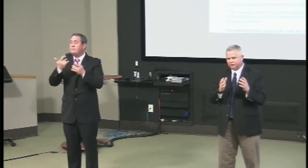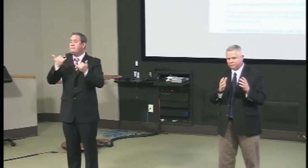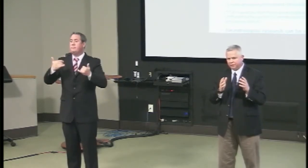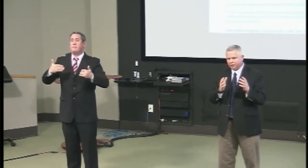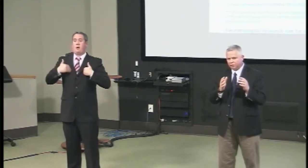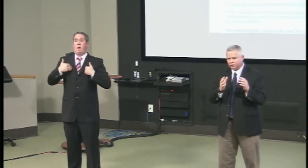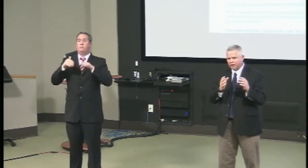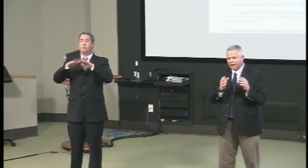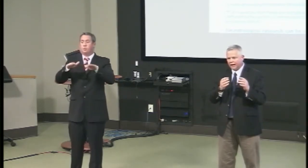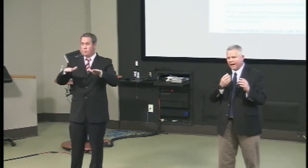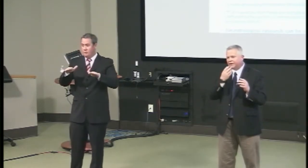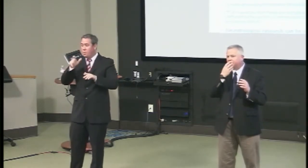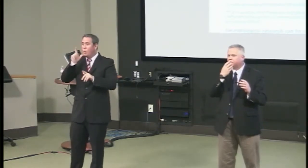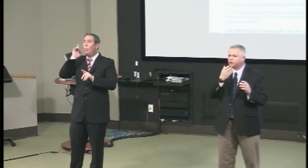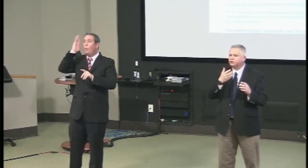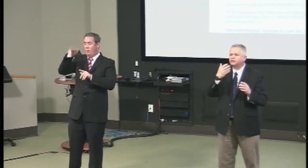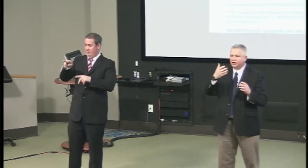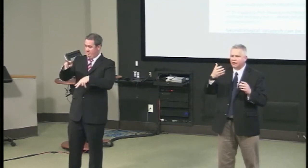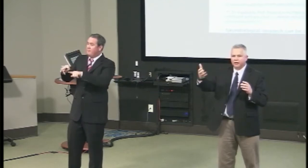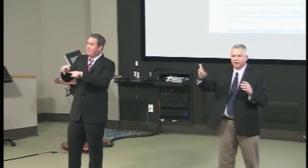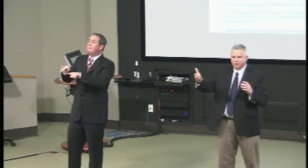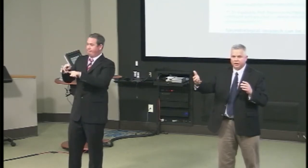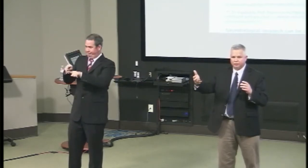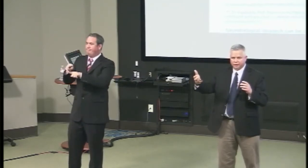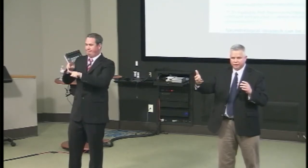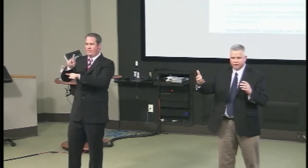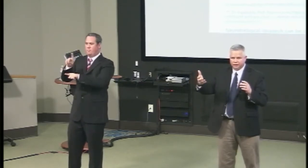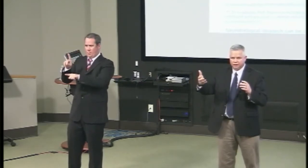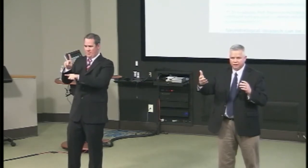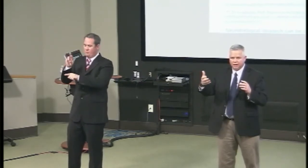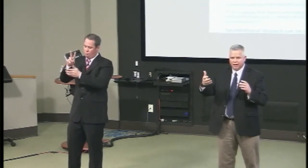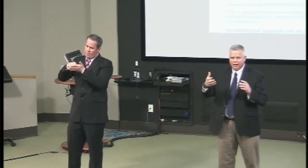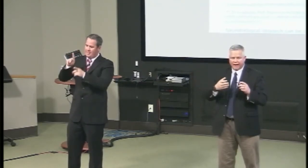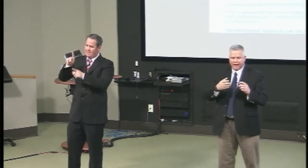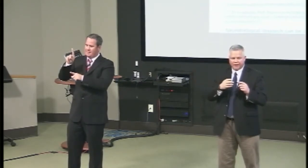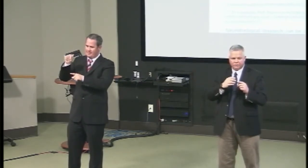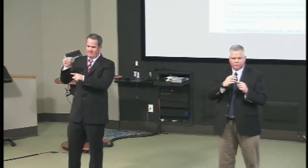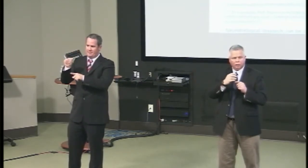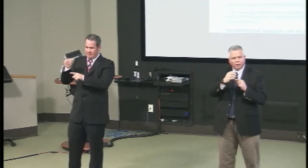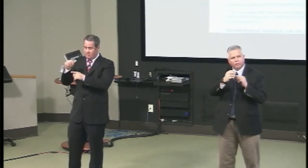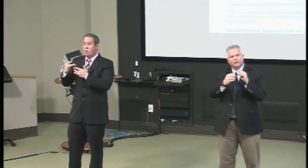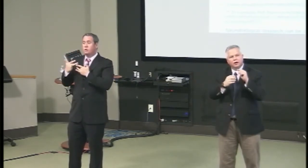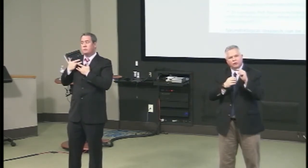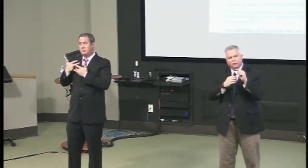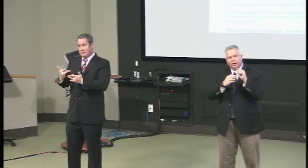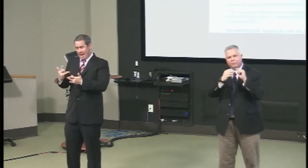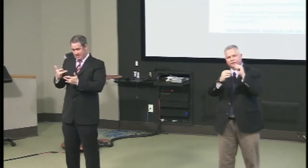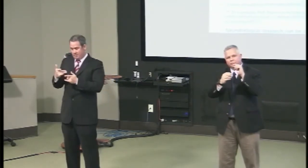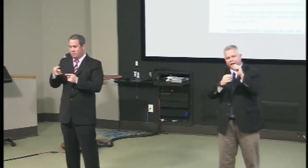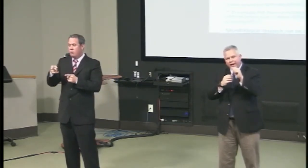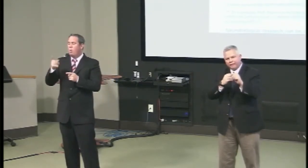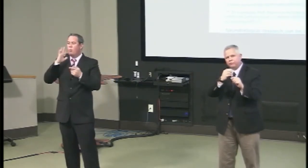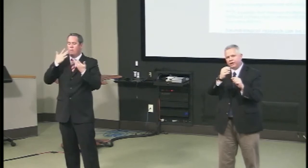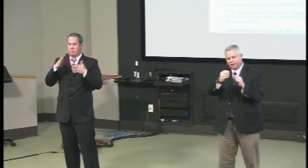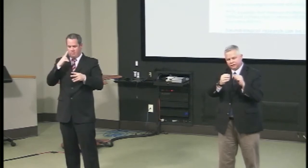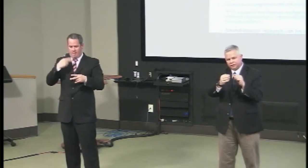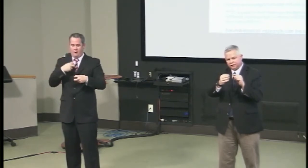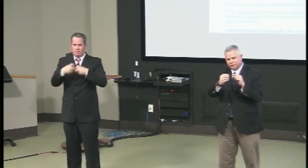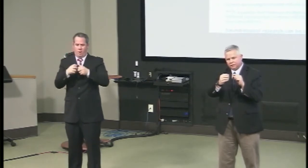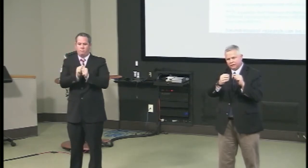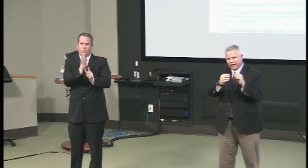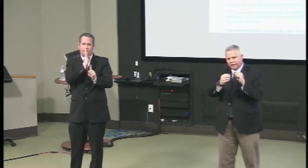perception of speech and in producing complex utterances. And what we know about the